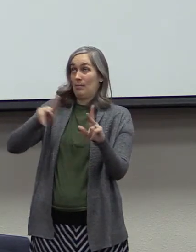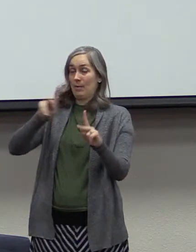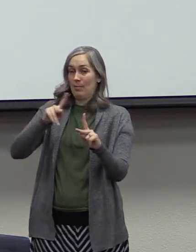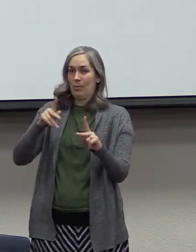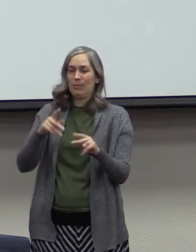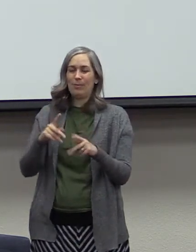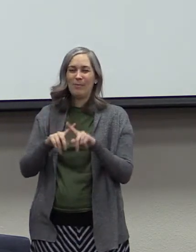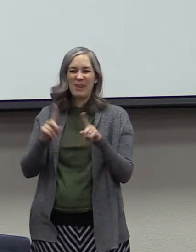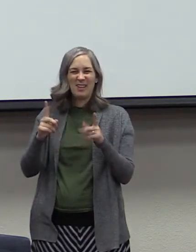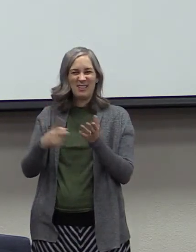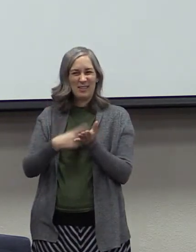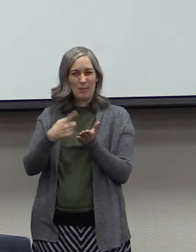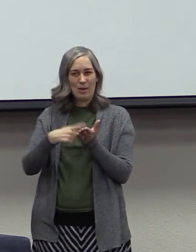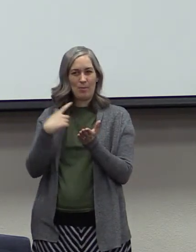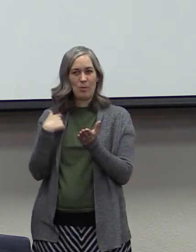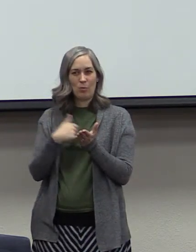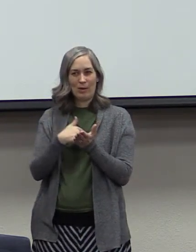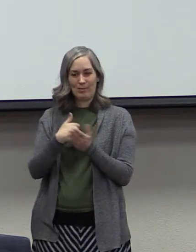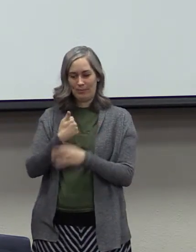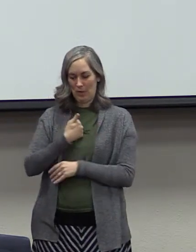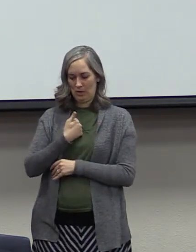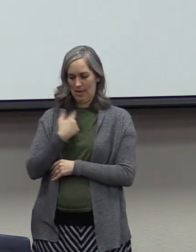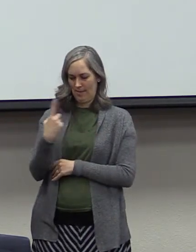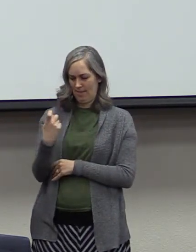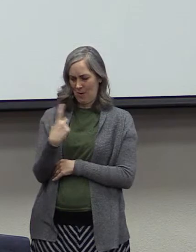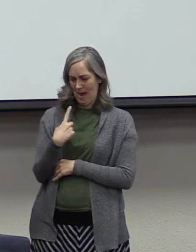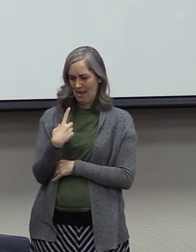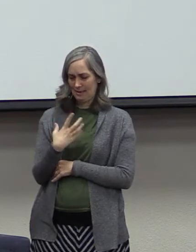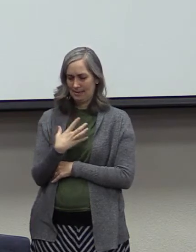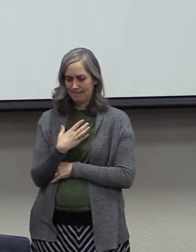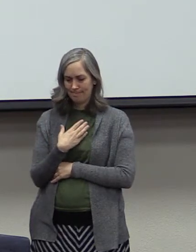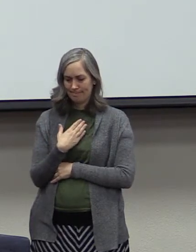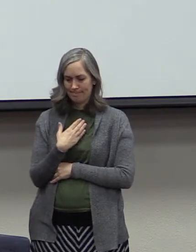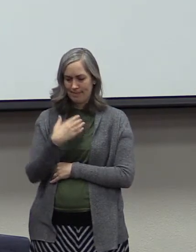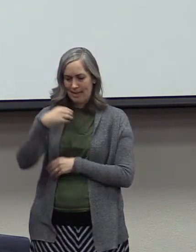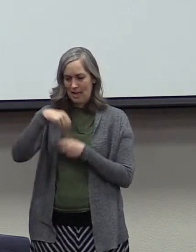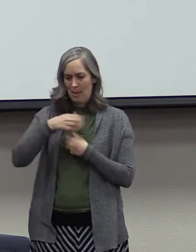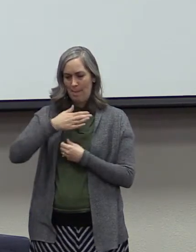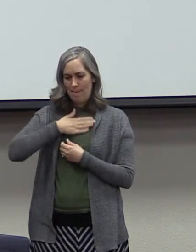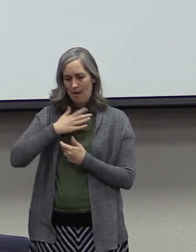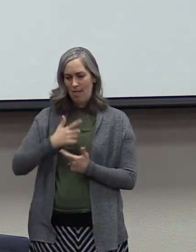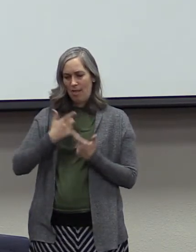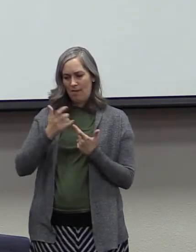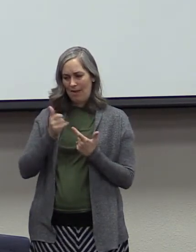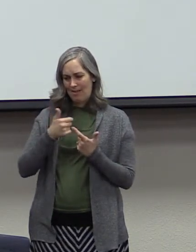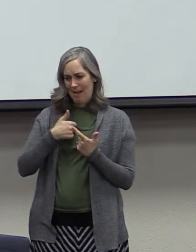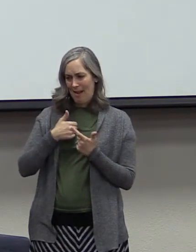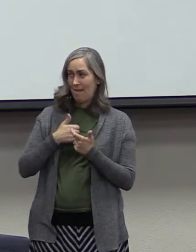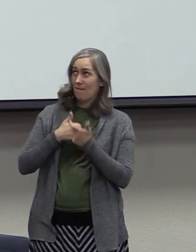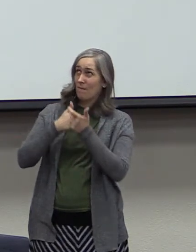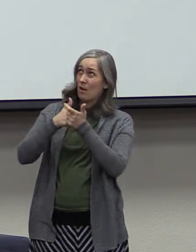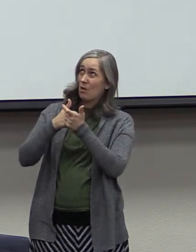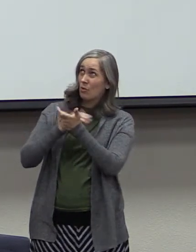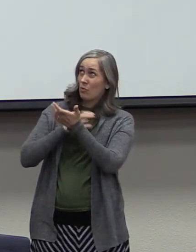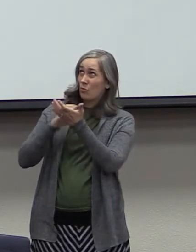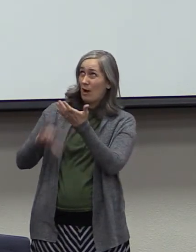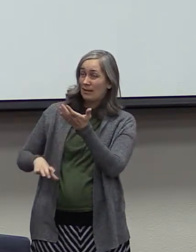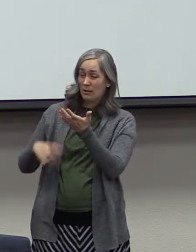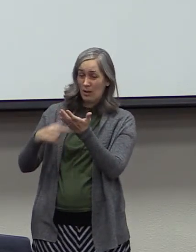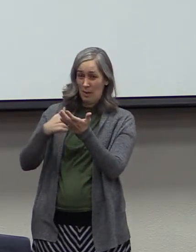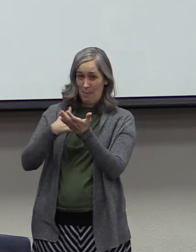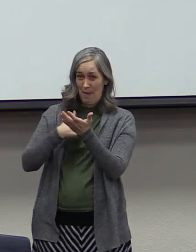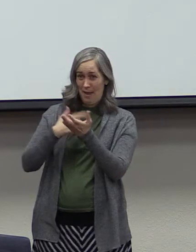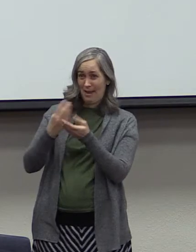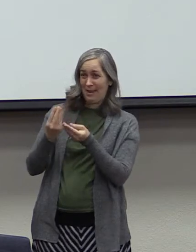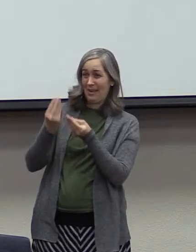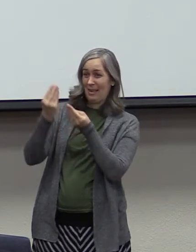we have to ask ourselves, in my life, as a follower of Christ, am I giving